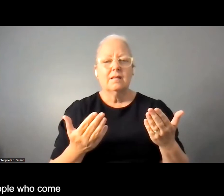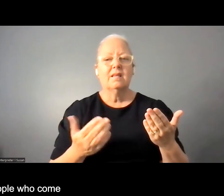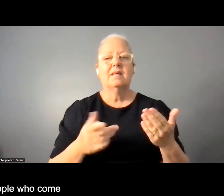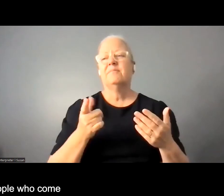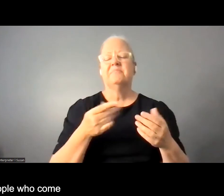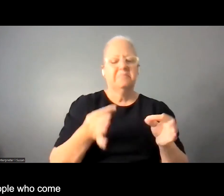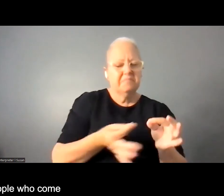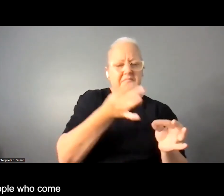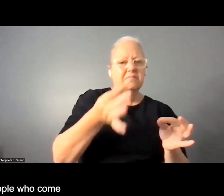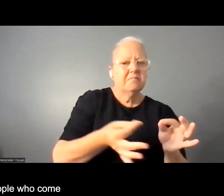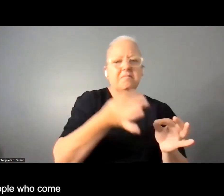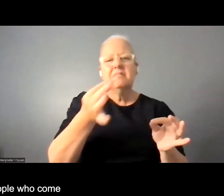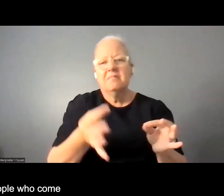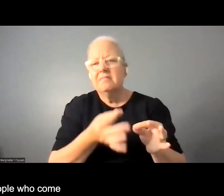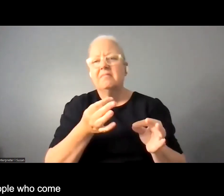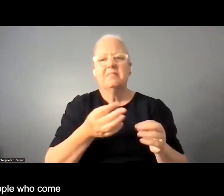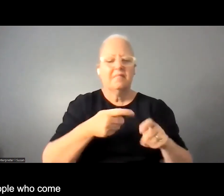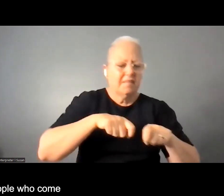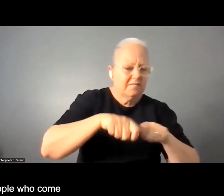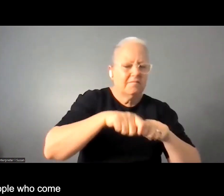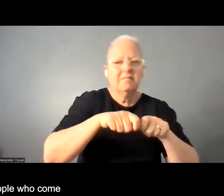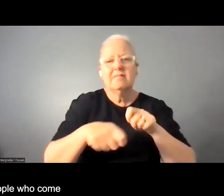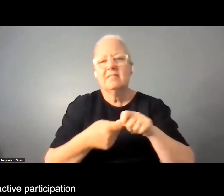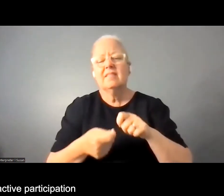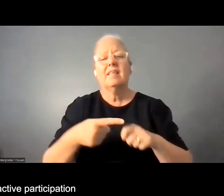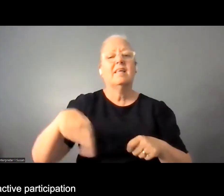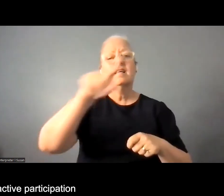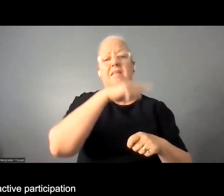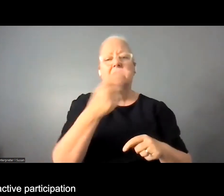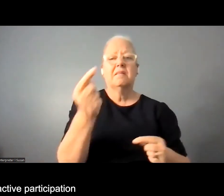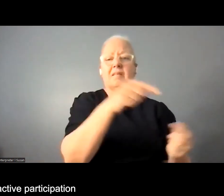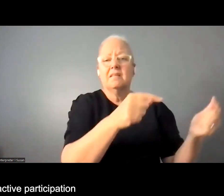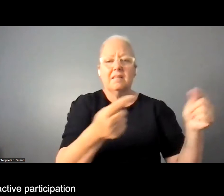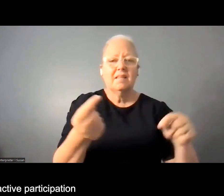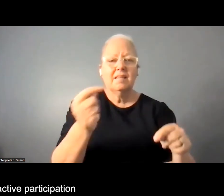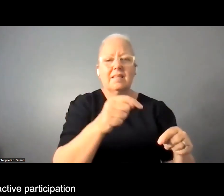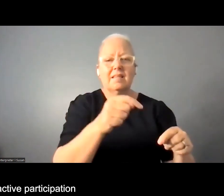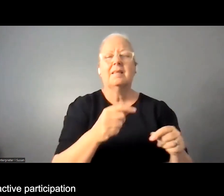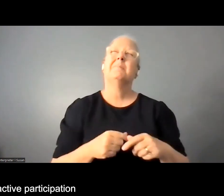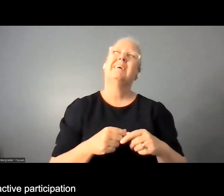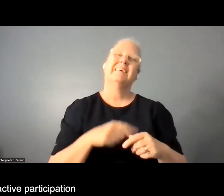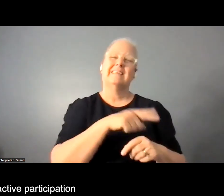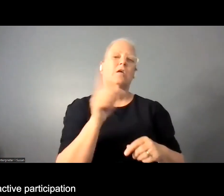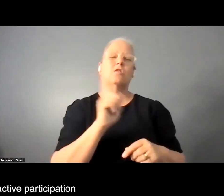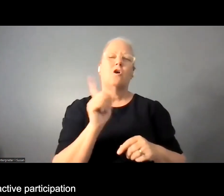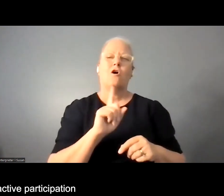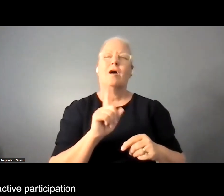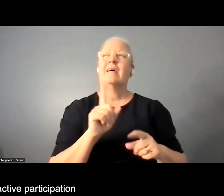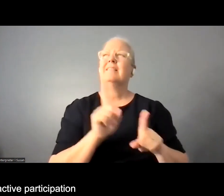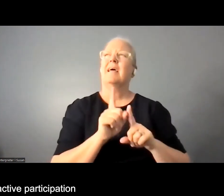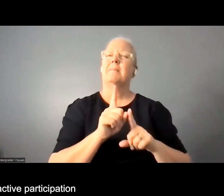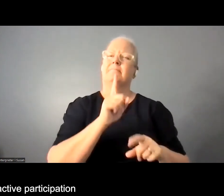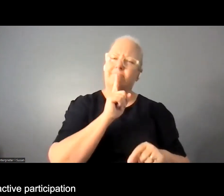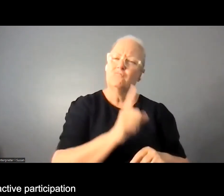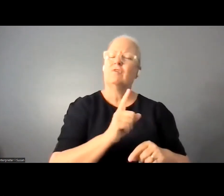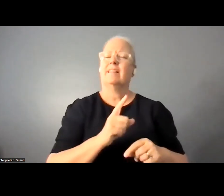things where people who come to the institution by it but there's no real active participation in the wider